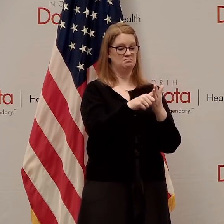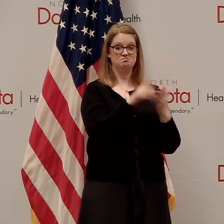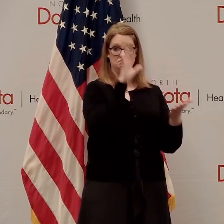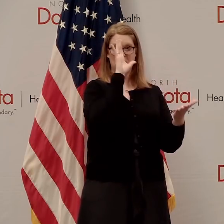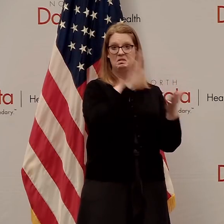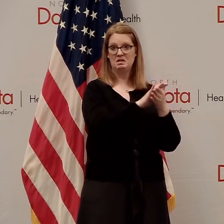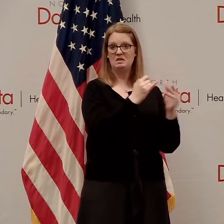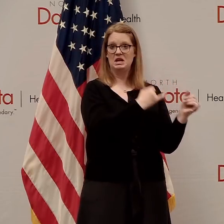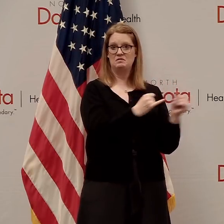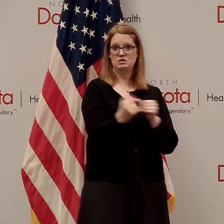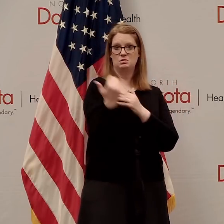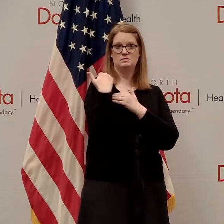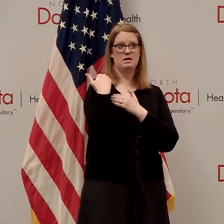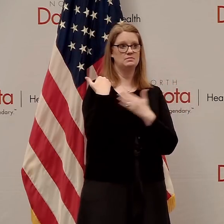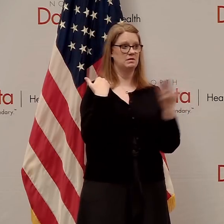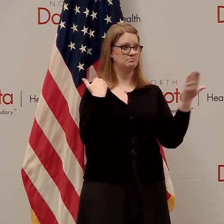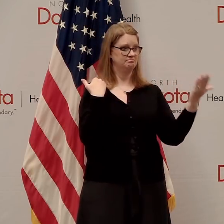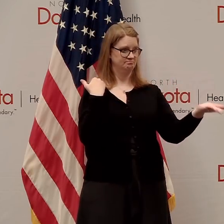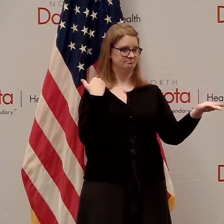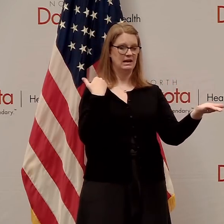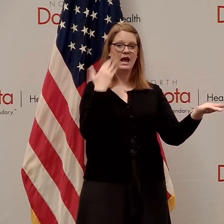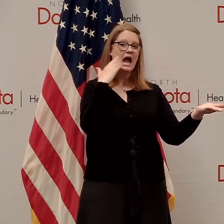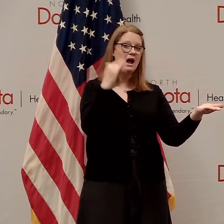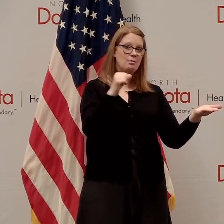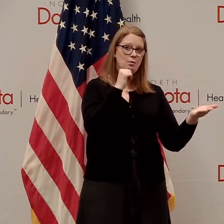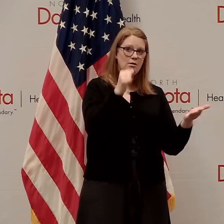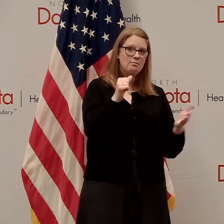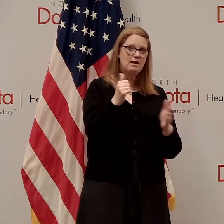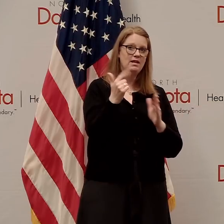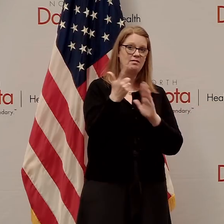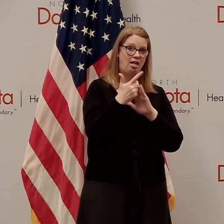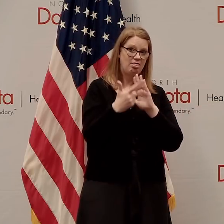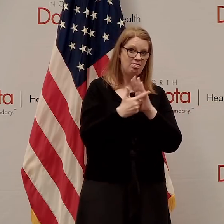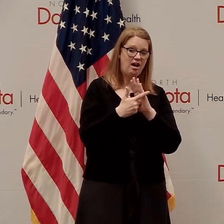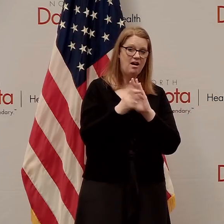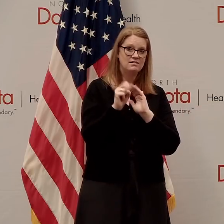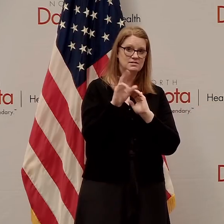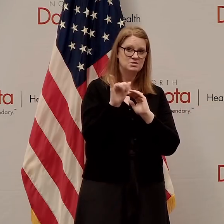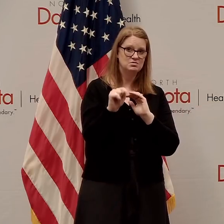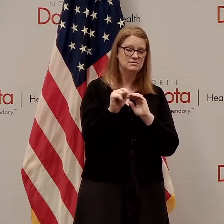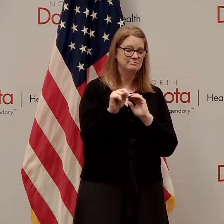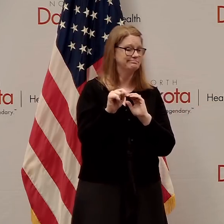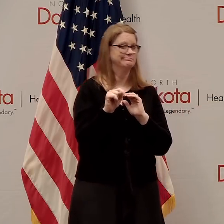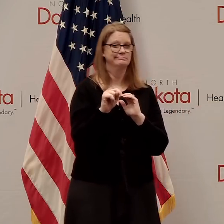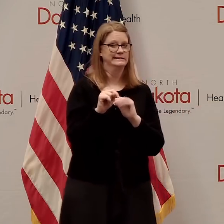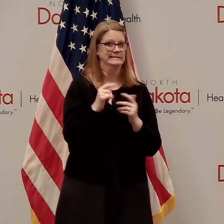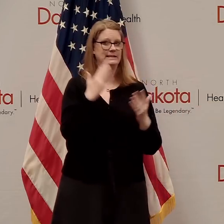do. I hope it wouldn't come to a lawsuit. I hope that, and I think that where their